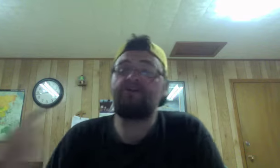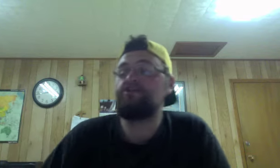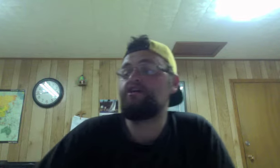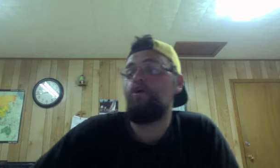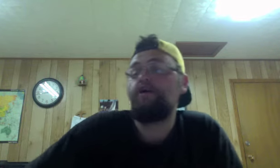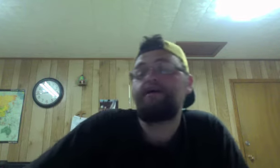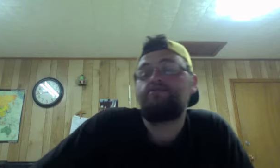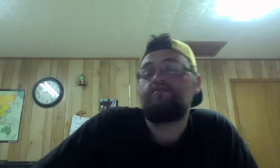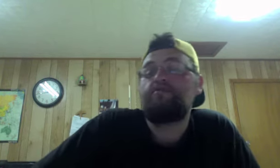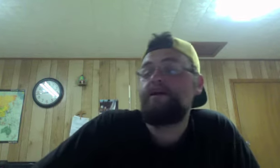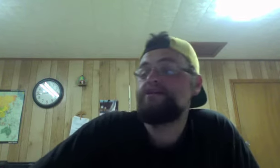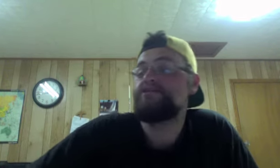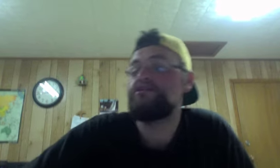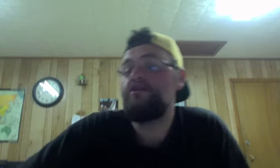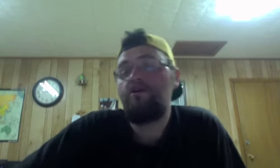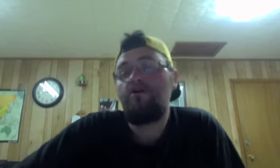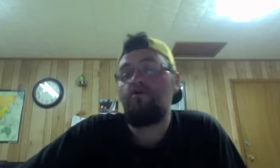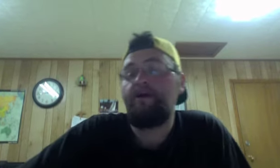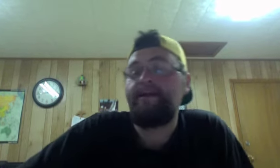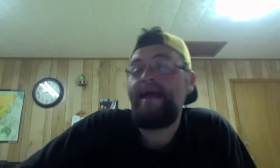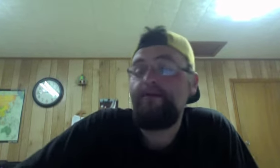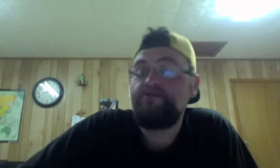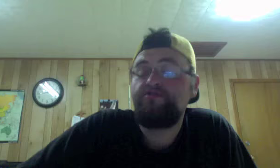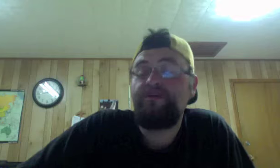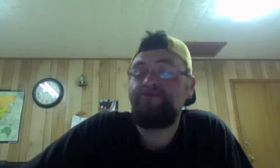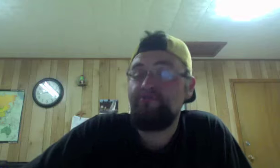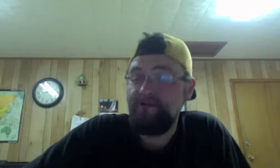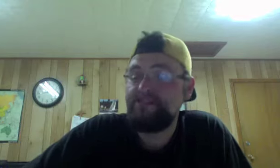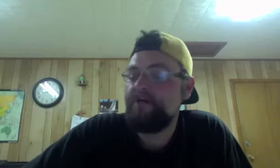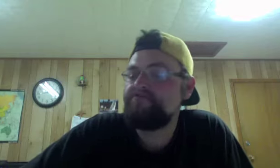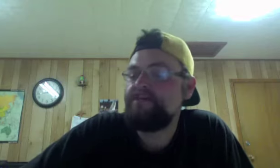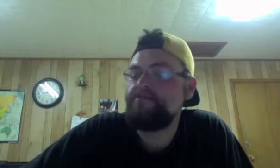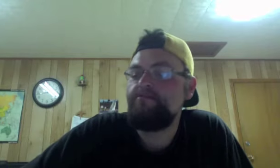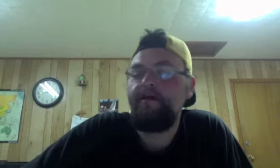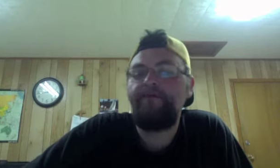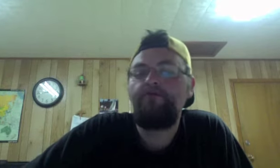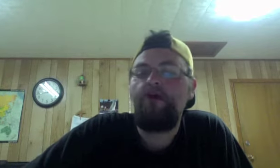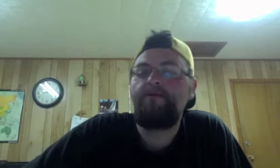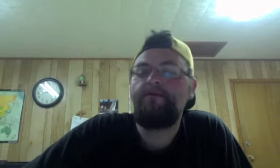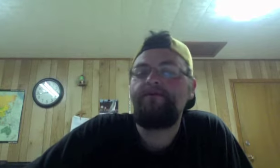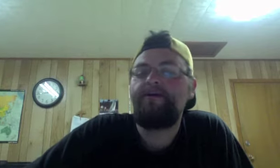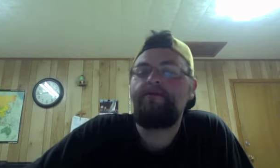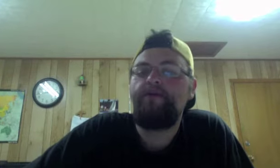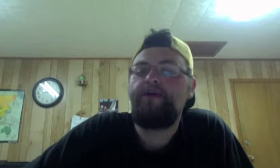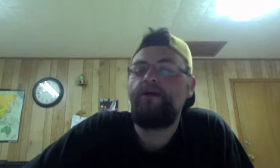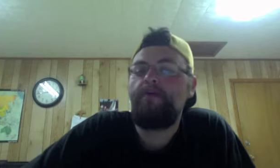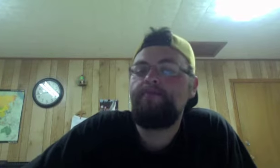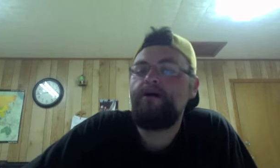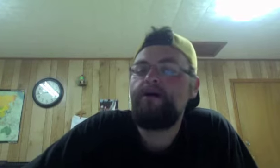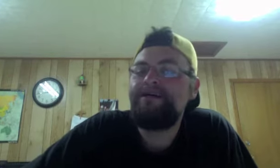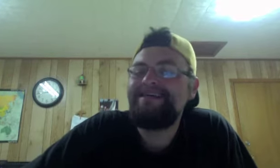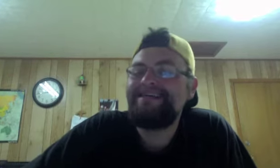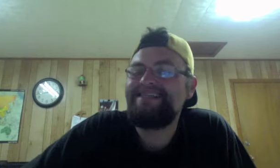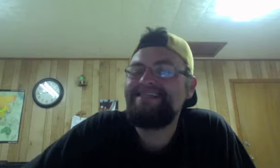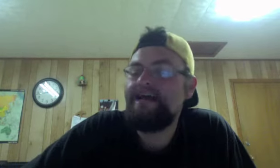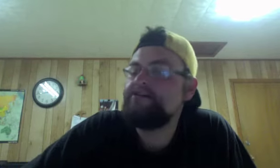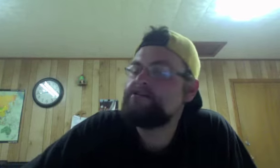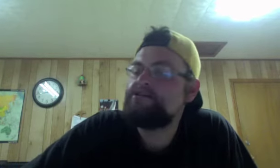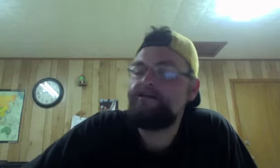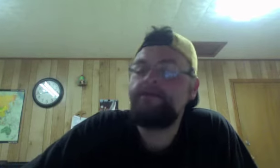going into a place where Hamilton's gonna be a pretty tough team to play who a lot of people think are great cup uh contenders this year like